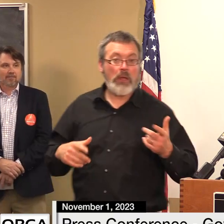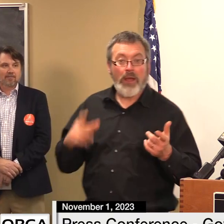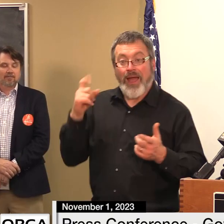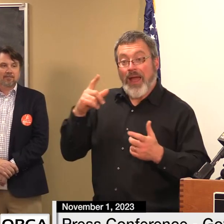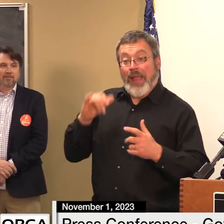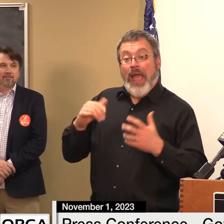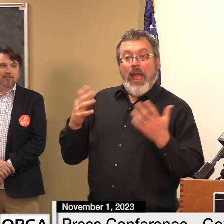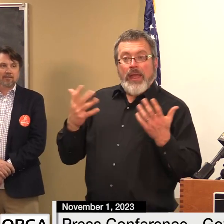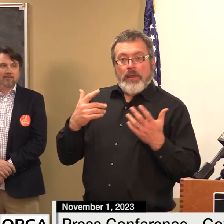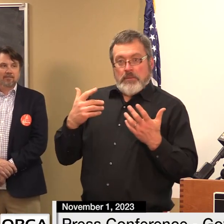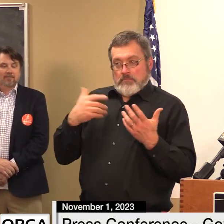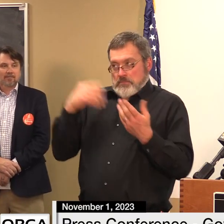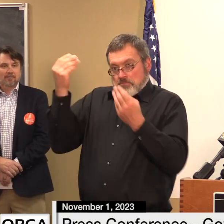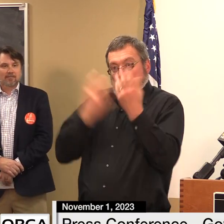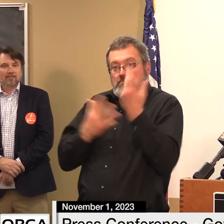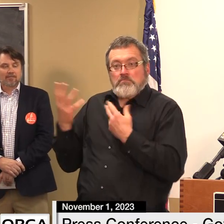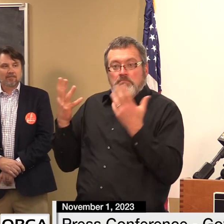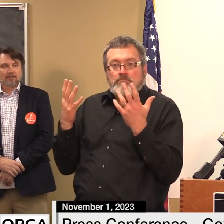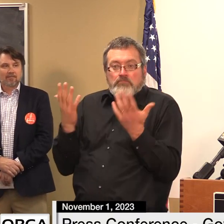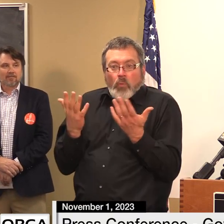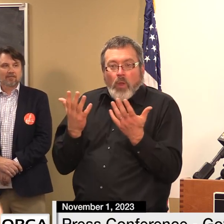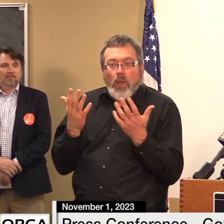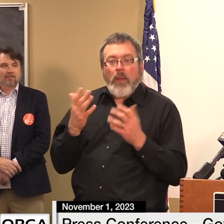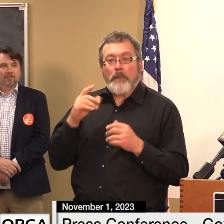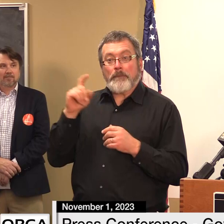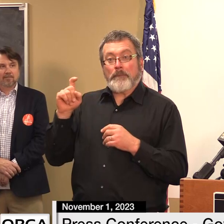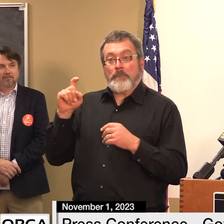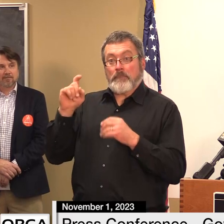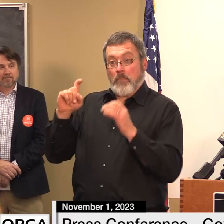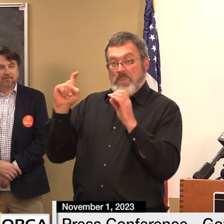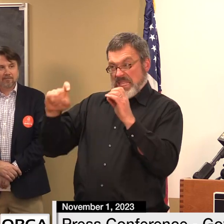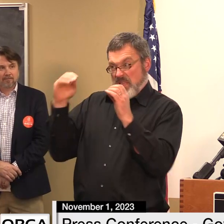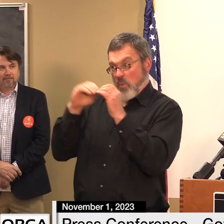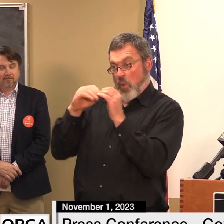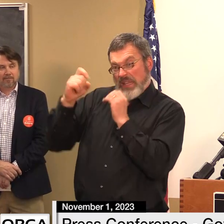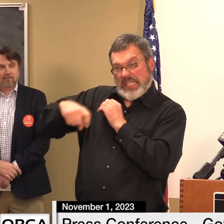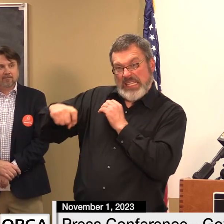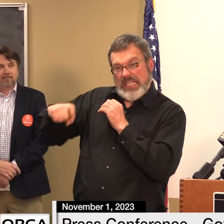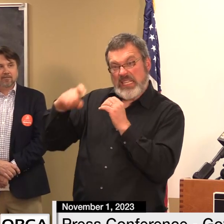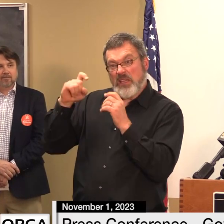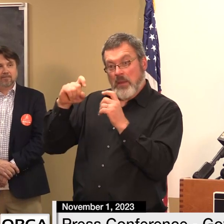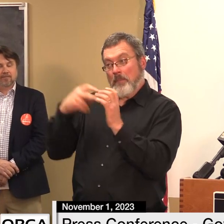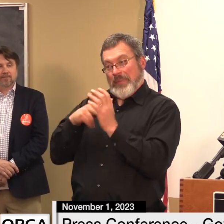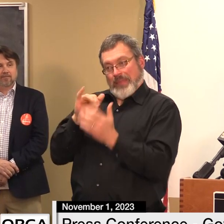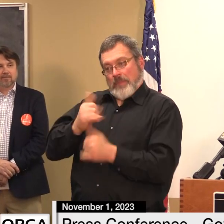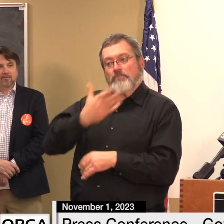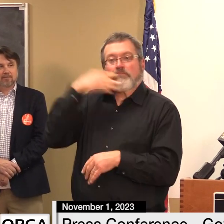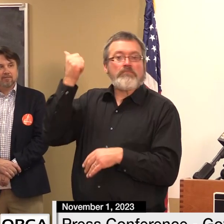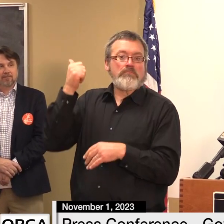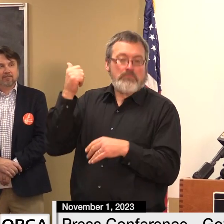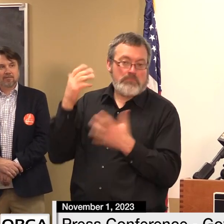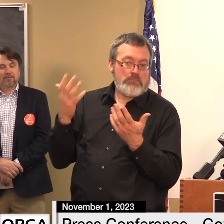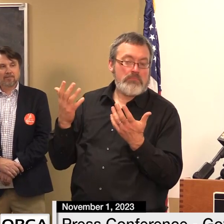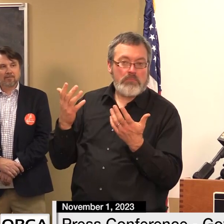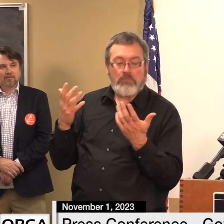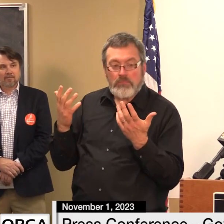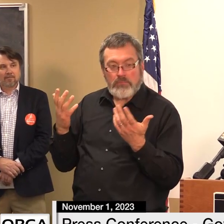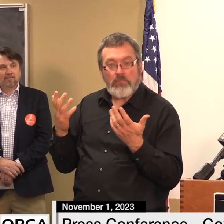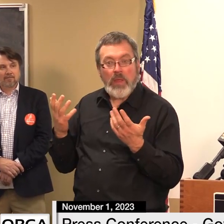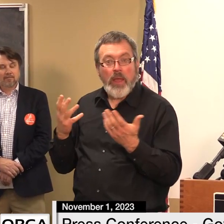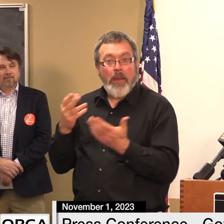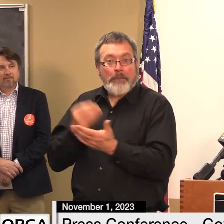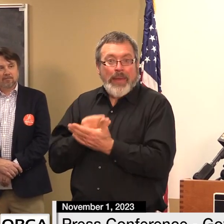didn't hear that there was more need than there was the amount of money necessary for that. But I didn't